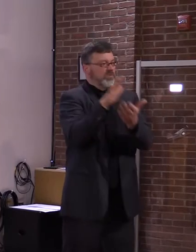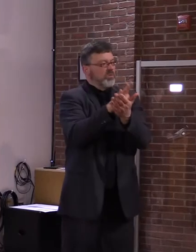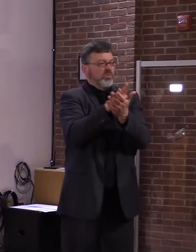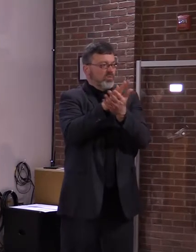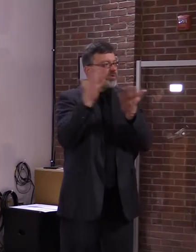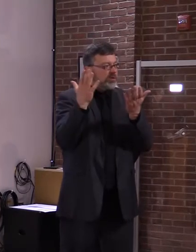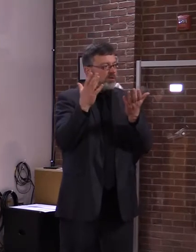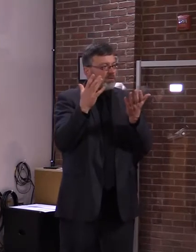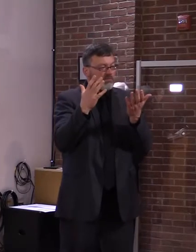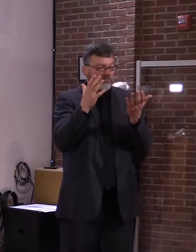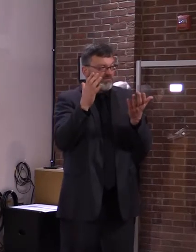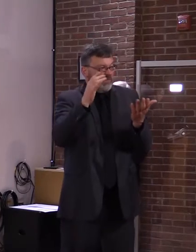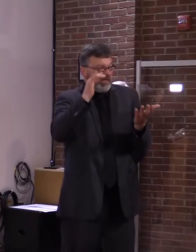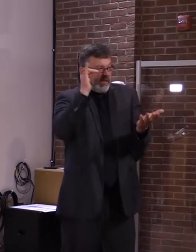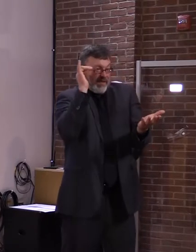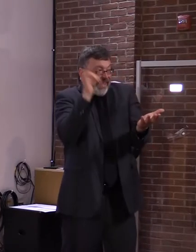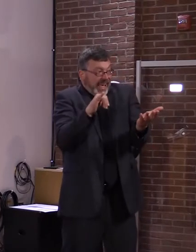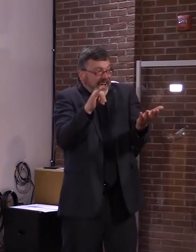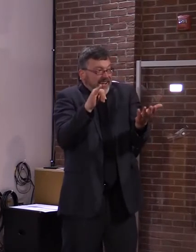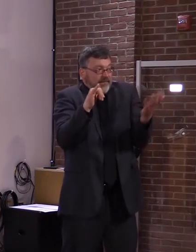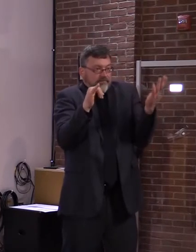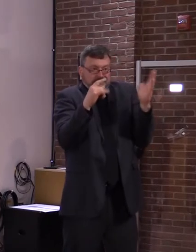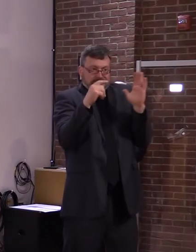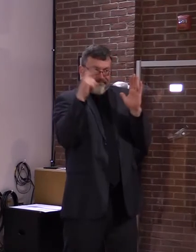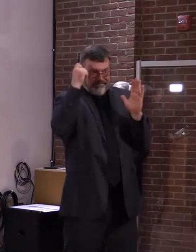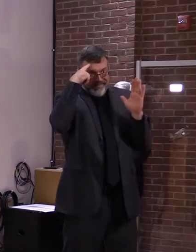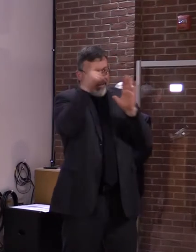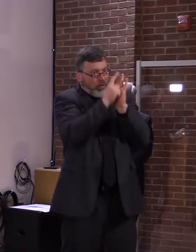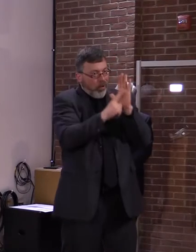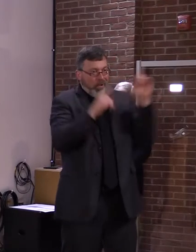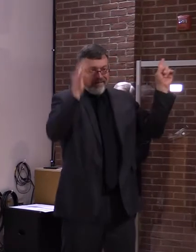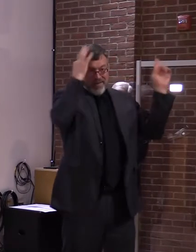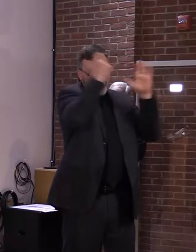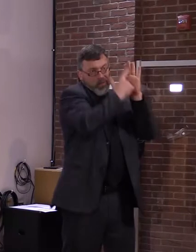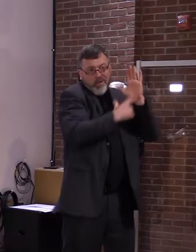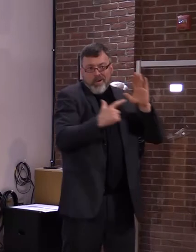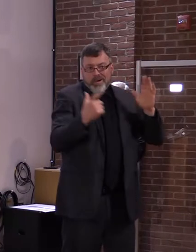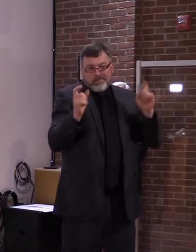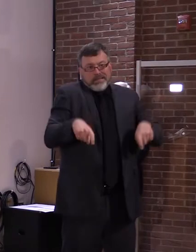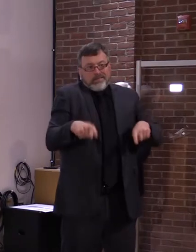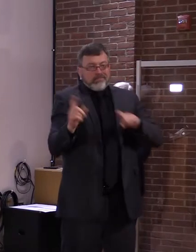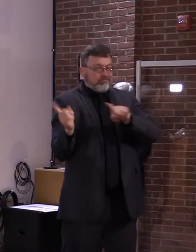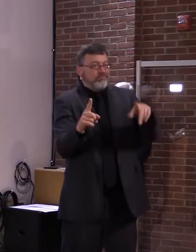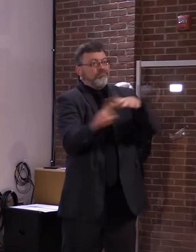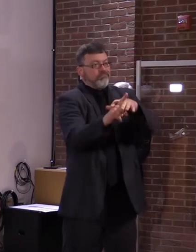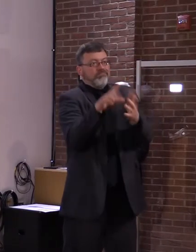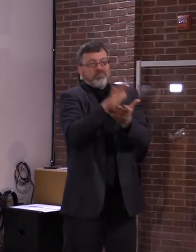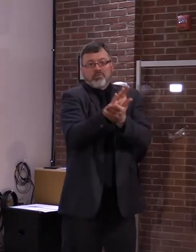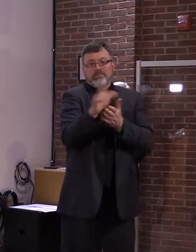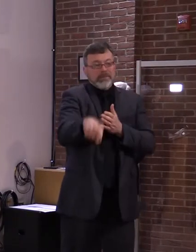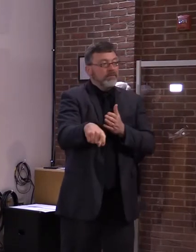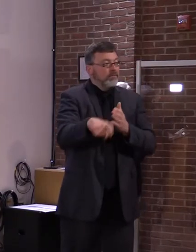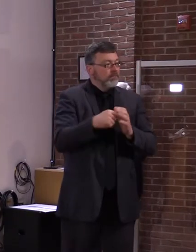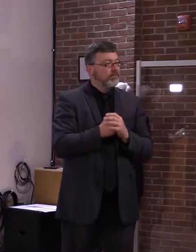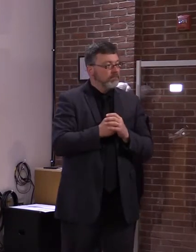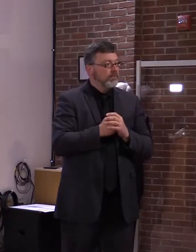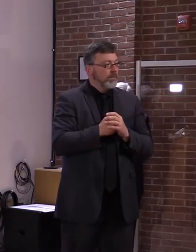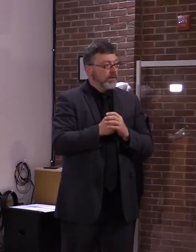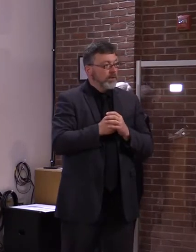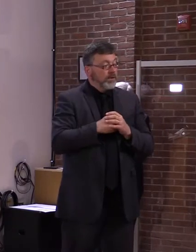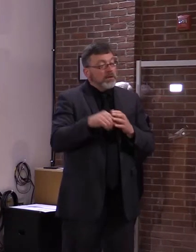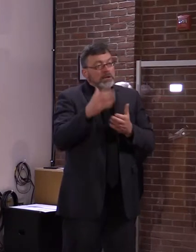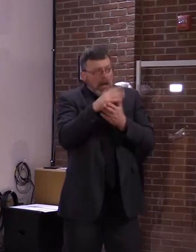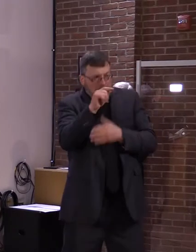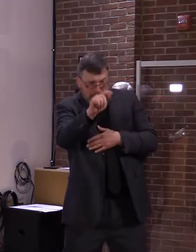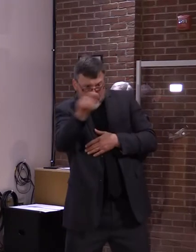regulations. It is fair to say the remote learning we will see in the fall will be more based on the personal learning needs of